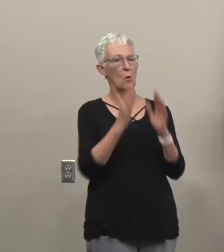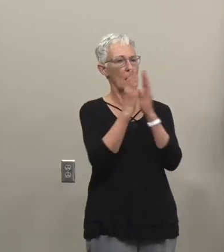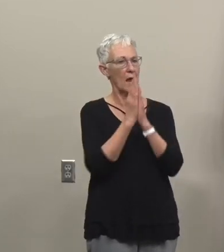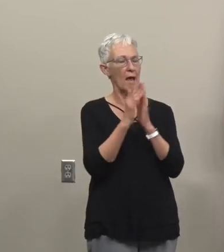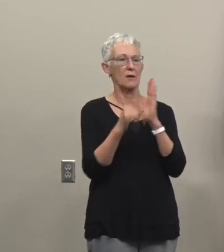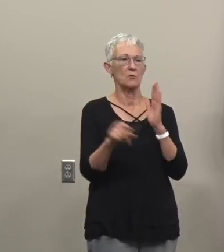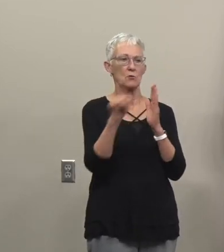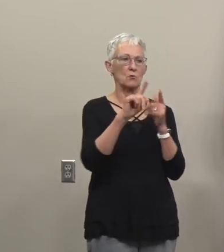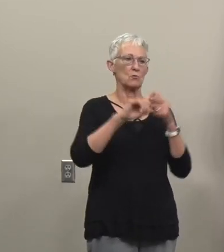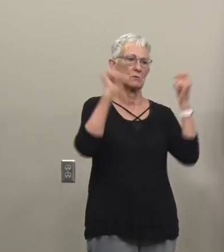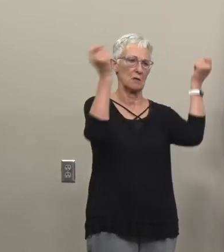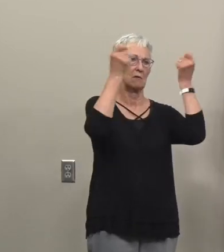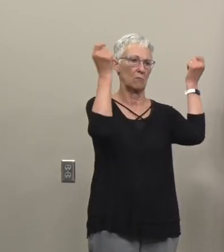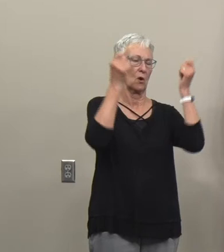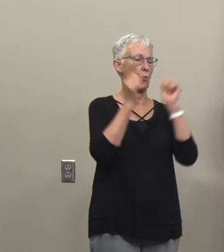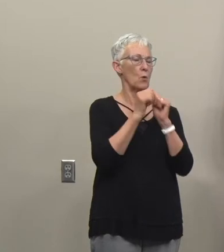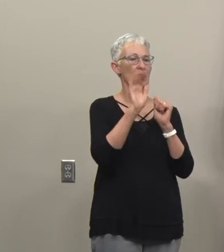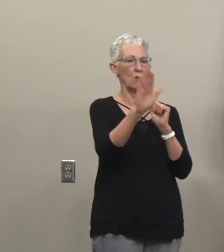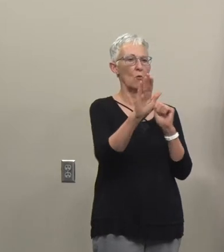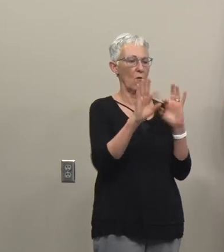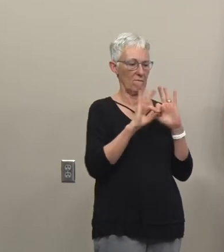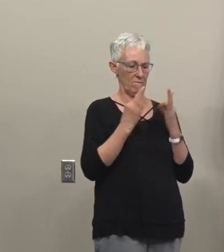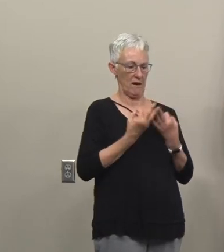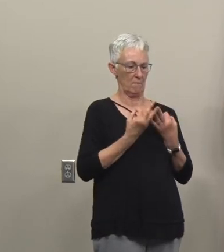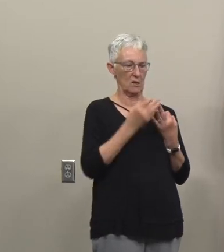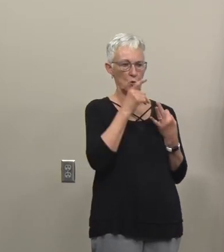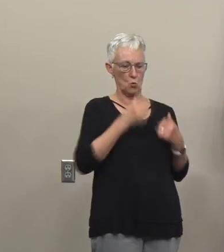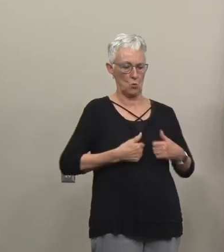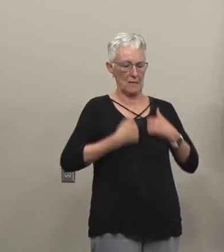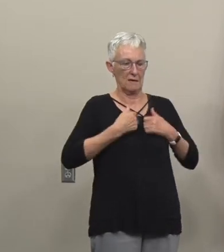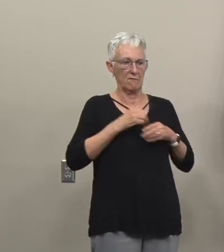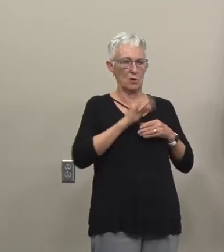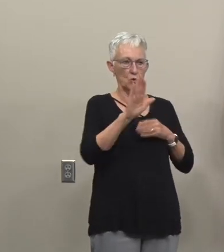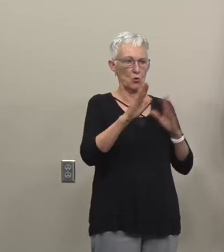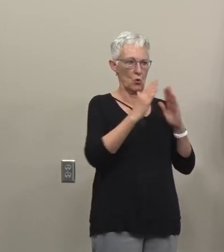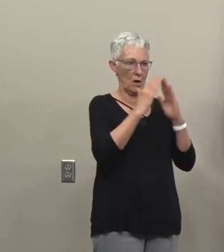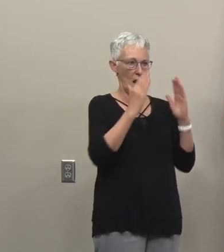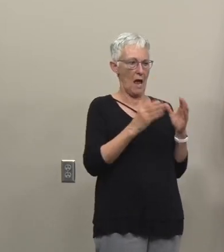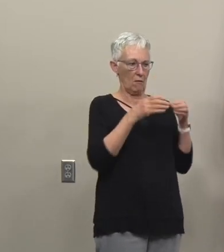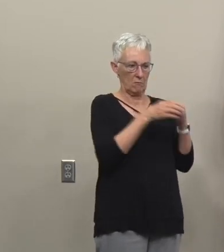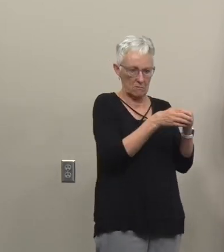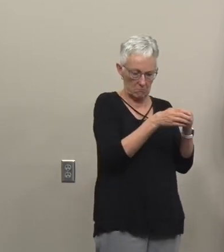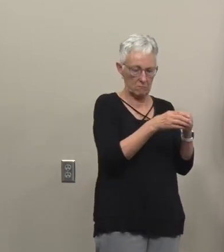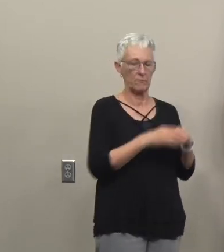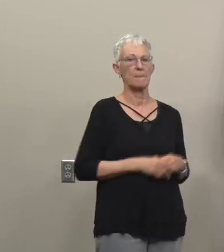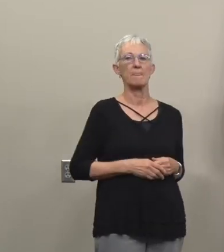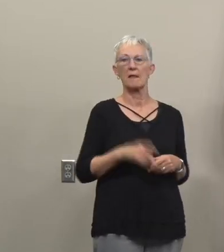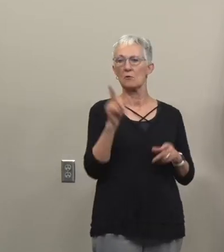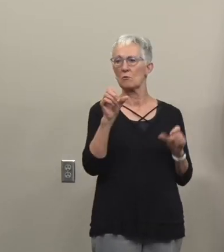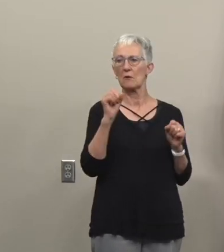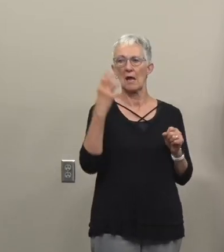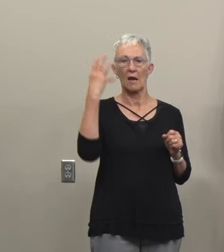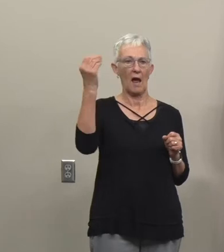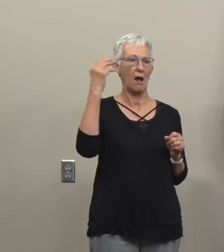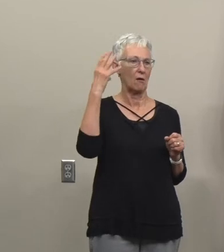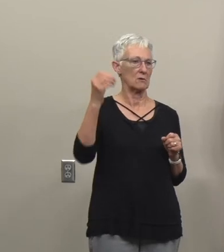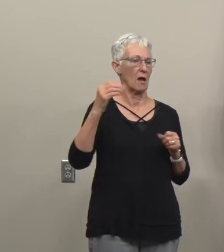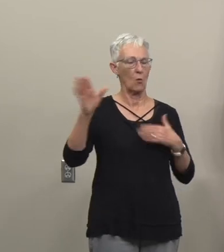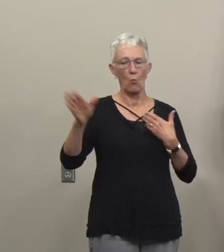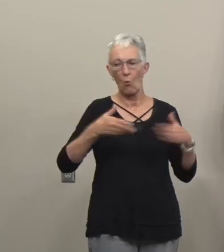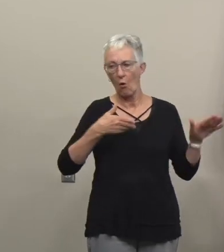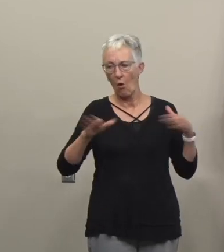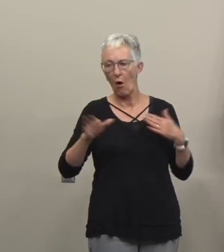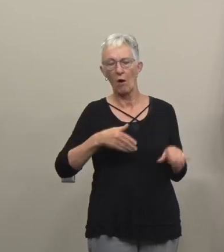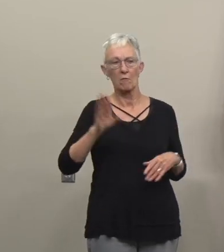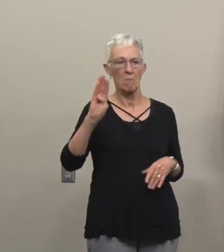immediate family or household. If the rain doesn't interfere, you could get outside and enjoy the fresh air with a walk, a bike ride, a picnic, or barbecue.